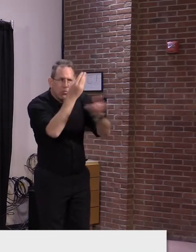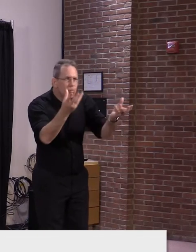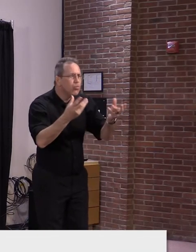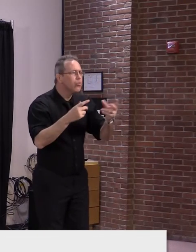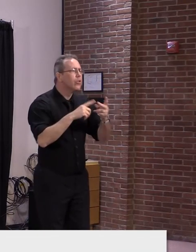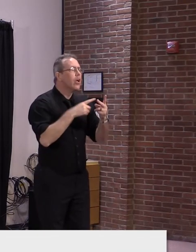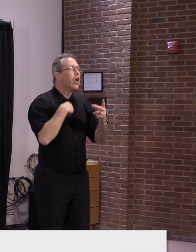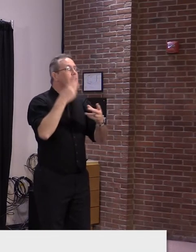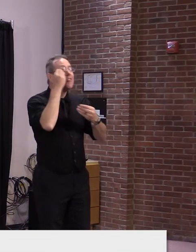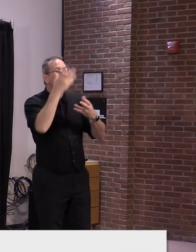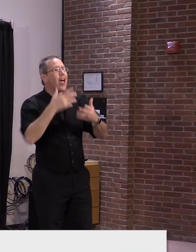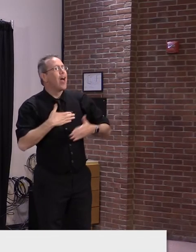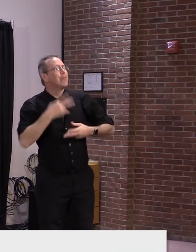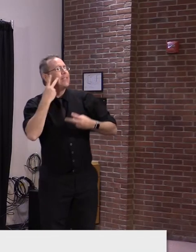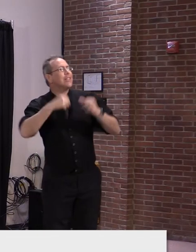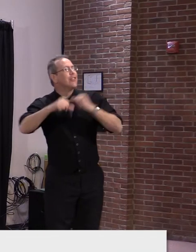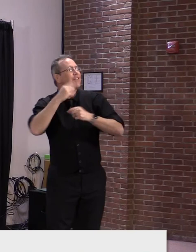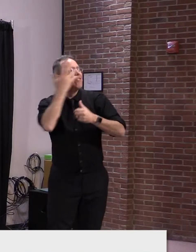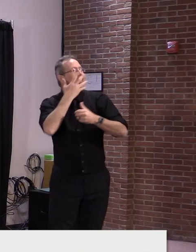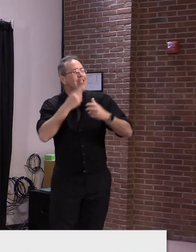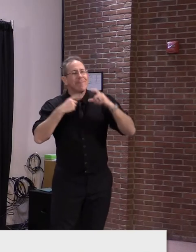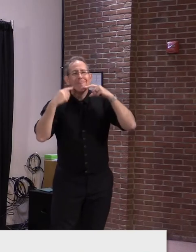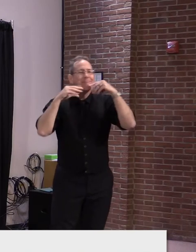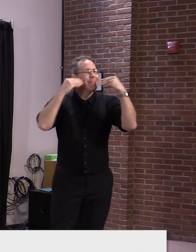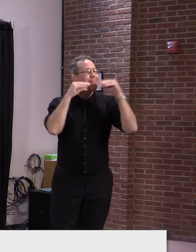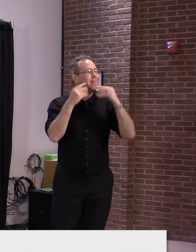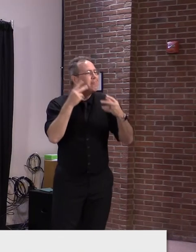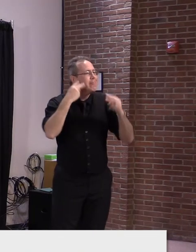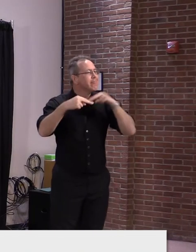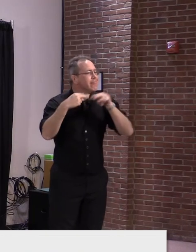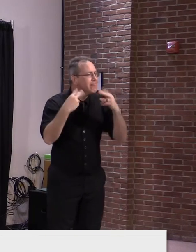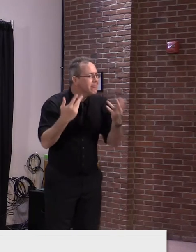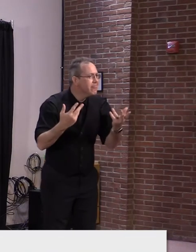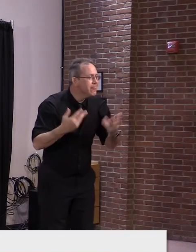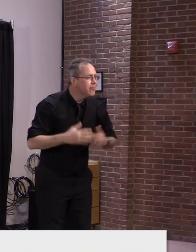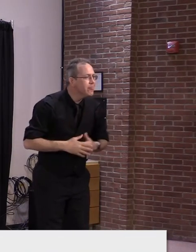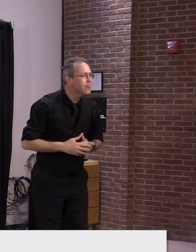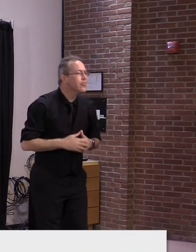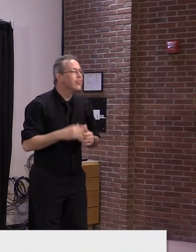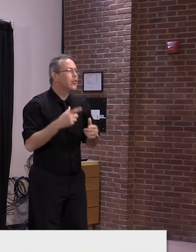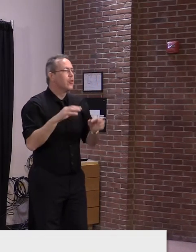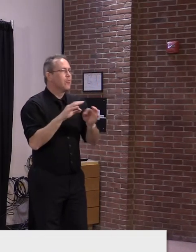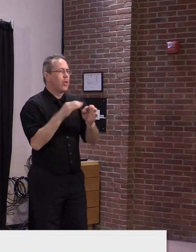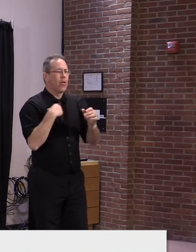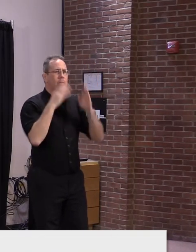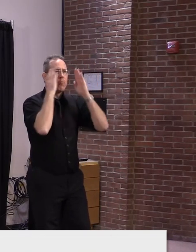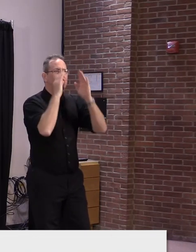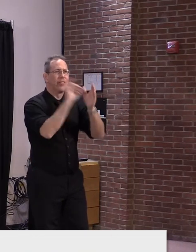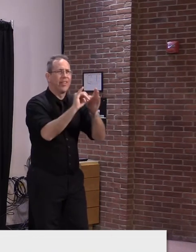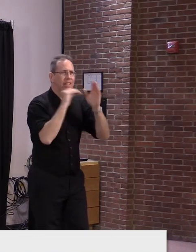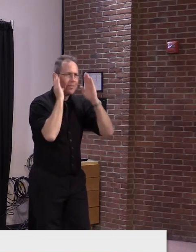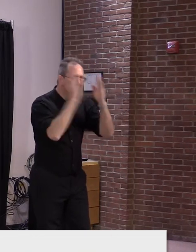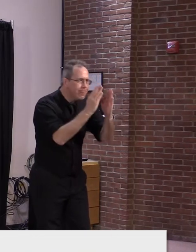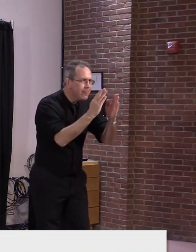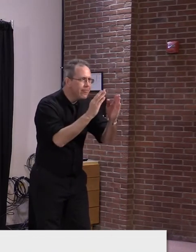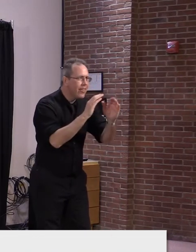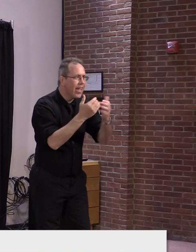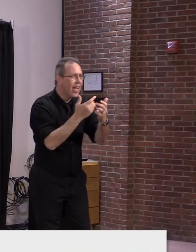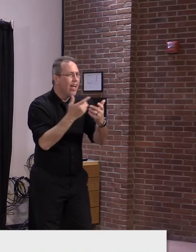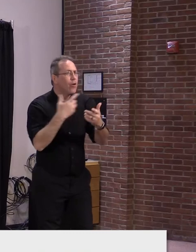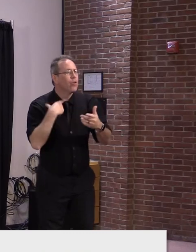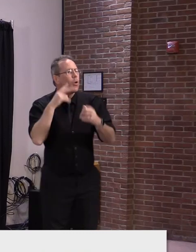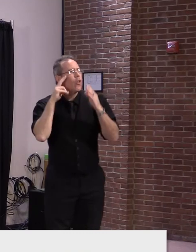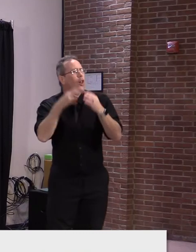and I think that's where most of the attention has been this week, sort of across the board.